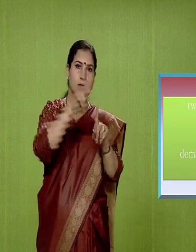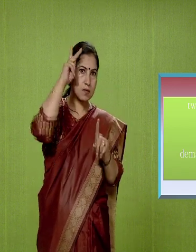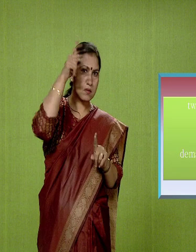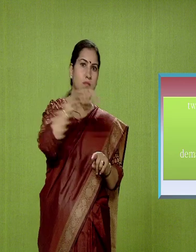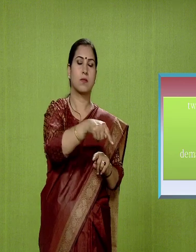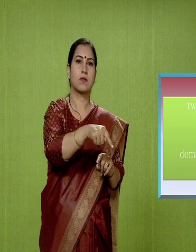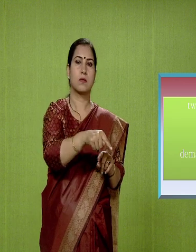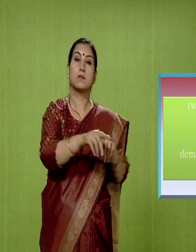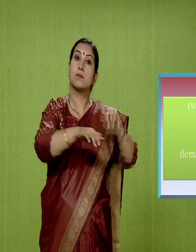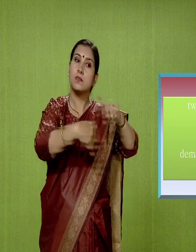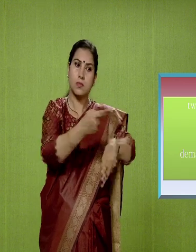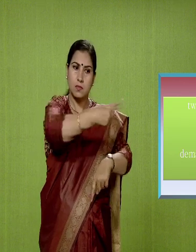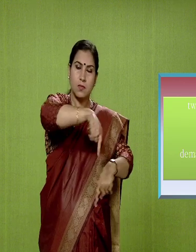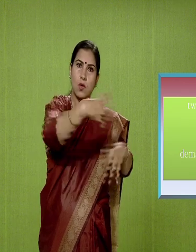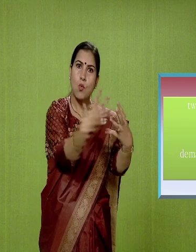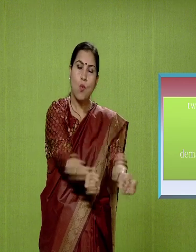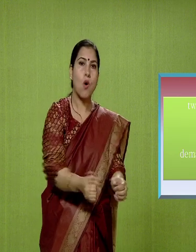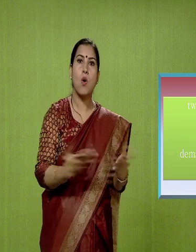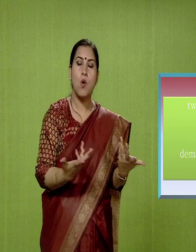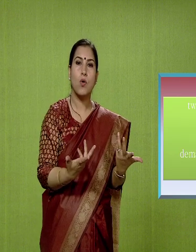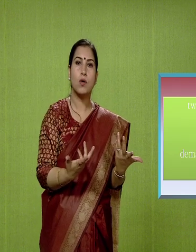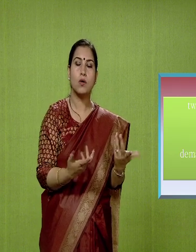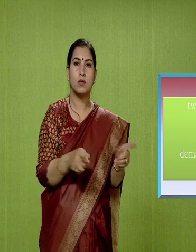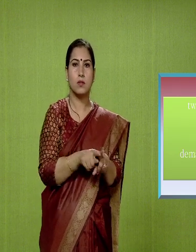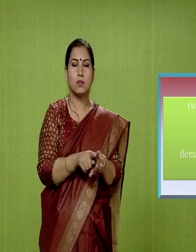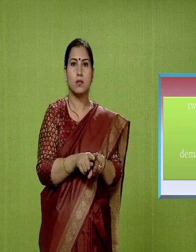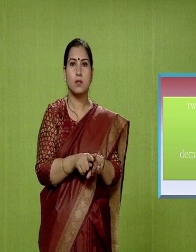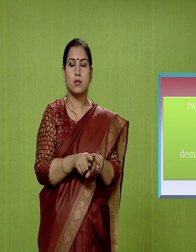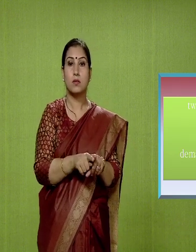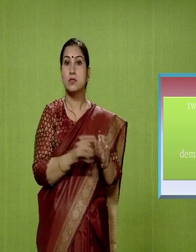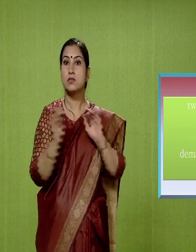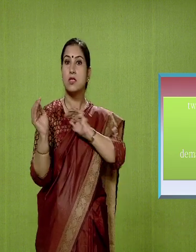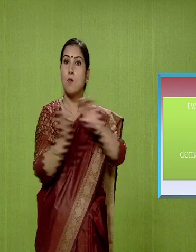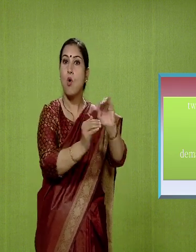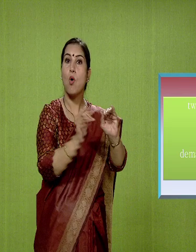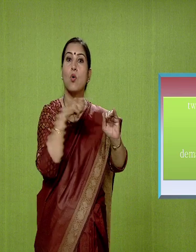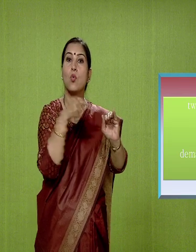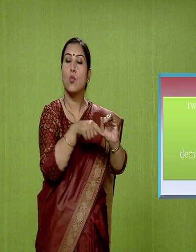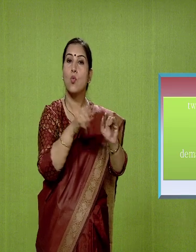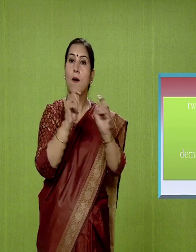And the demand for Pakistan was indirectly supported by the British.